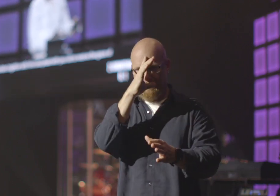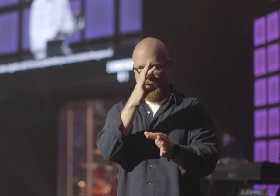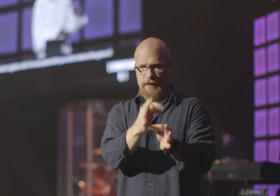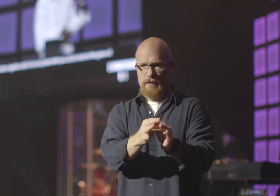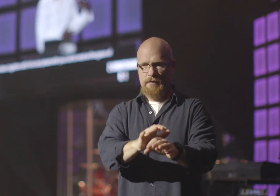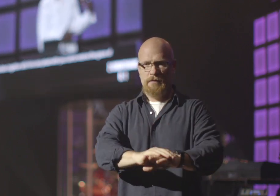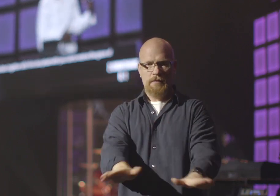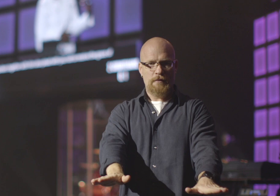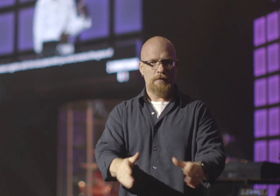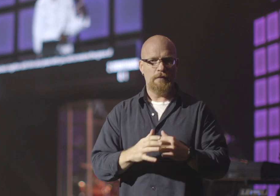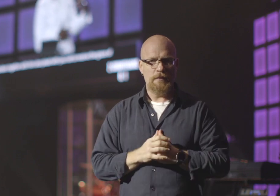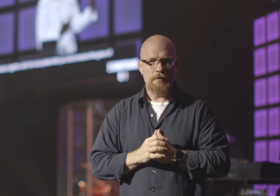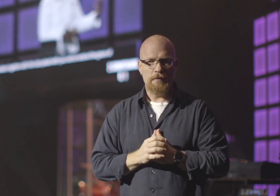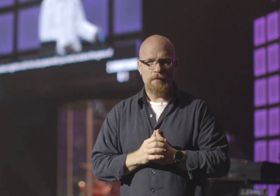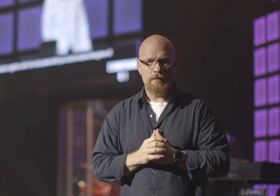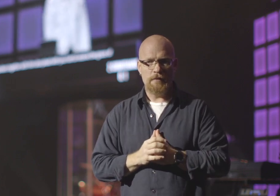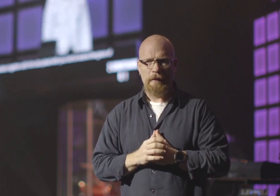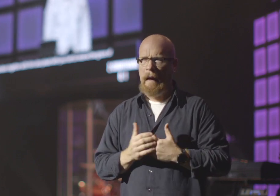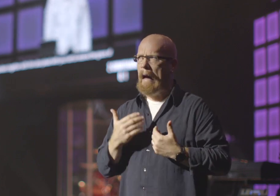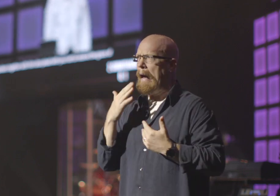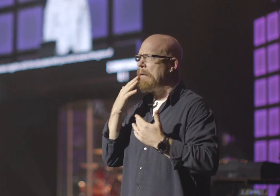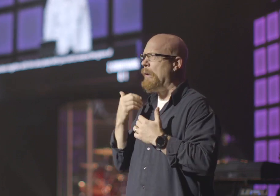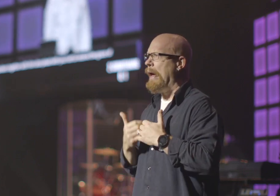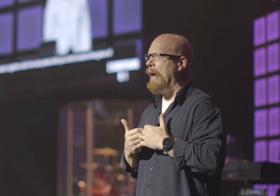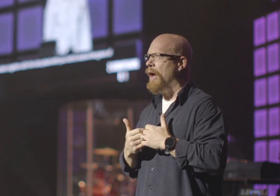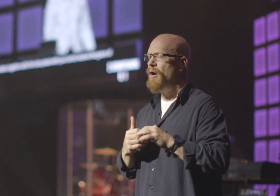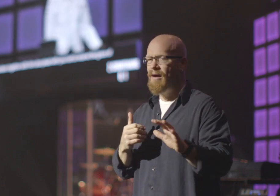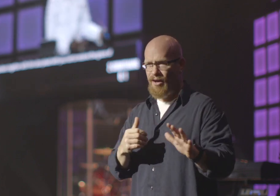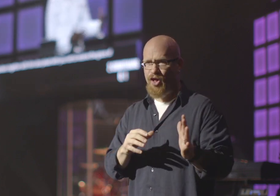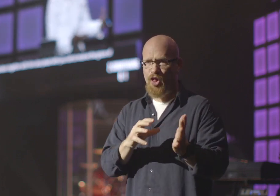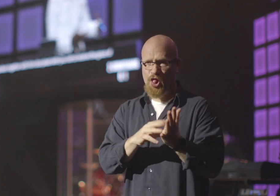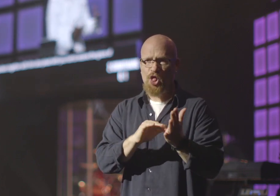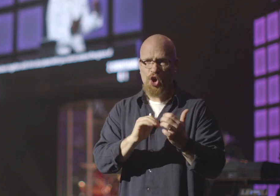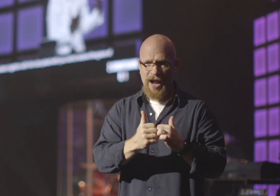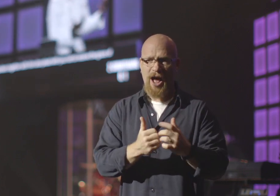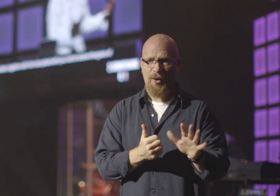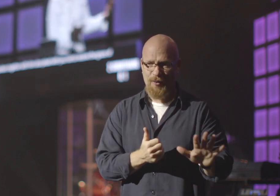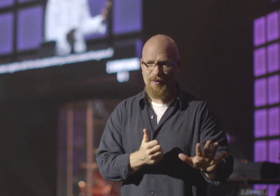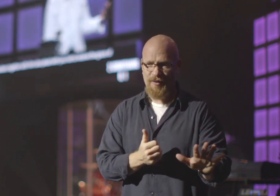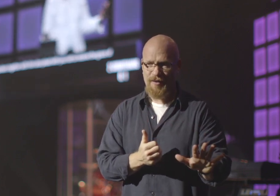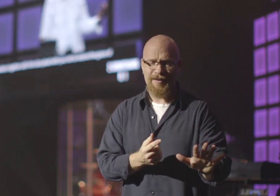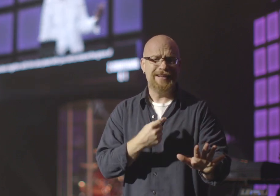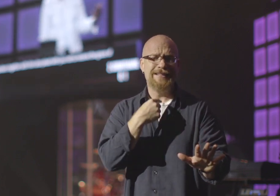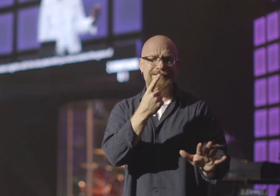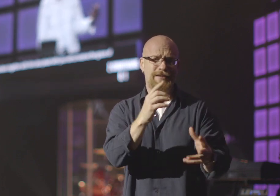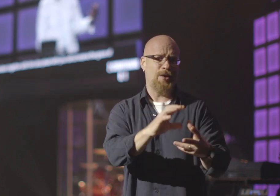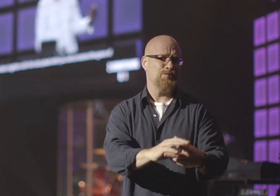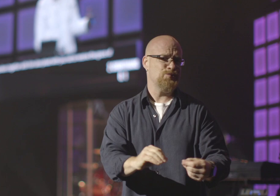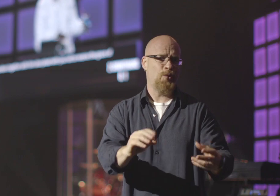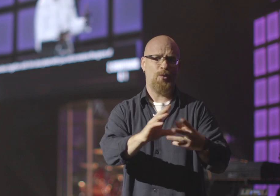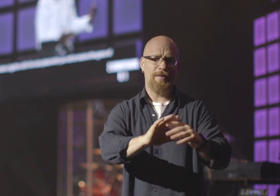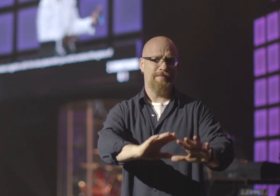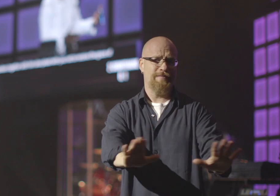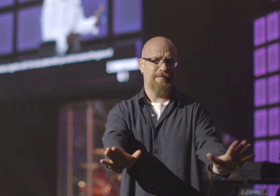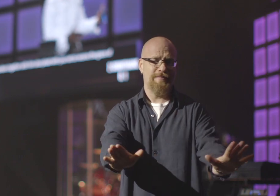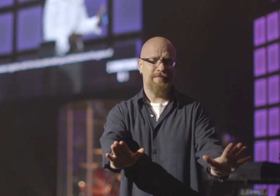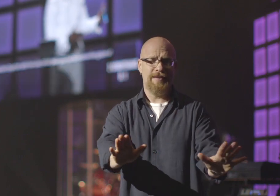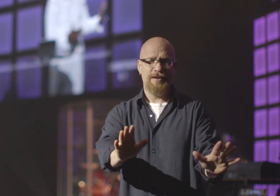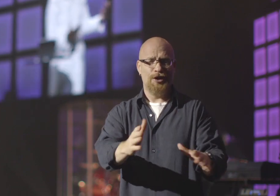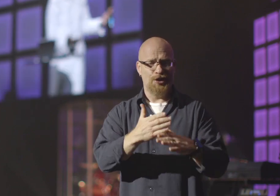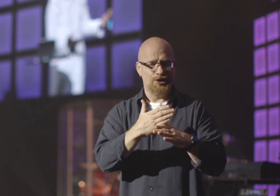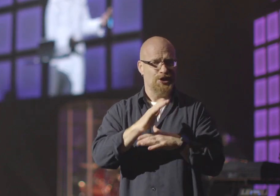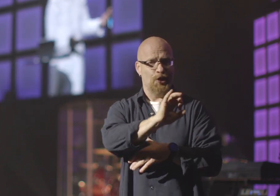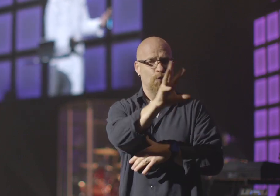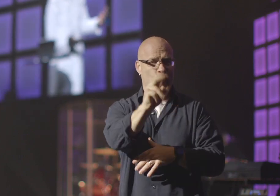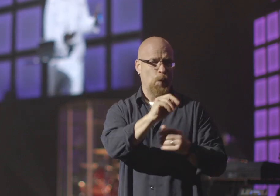Well, then you need to learn how to share. It's real simple, just telling your story. Because nobody can tell your story like